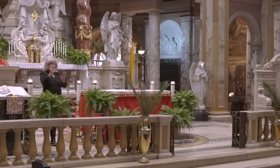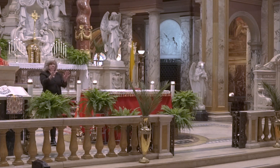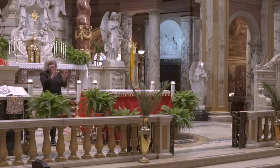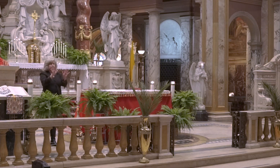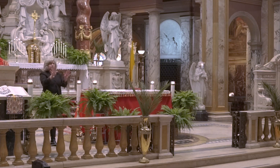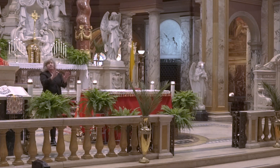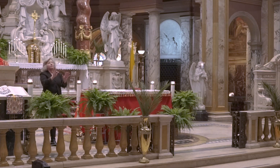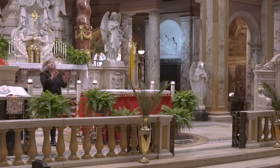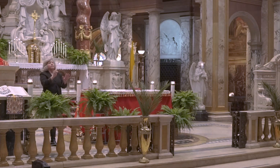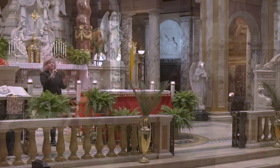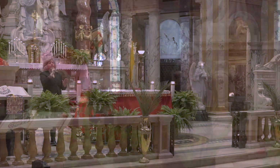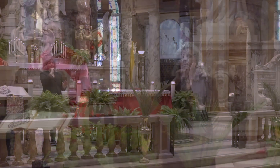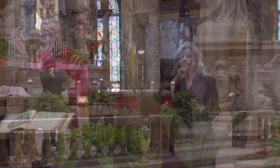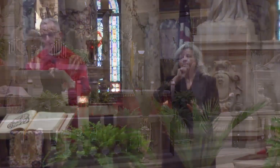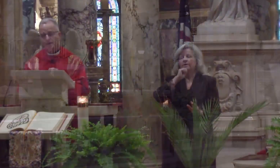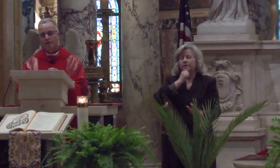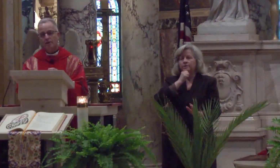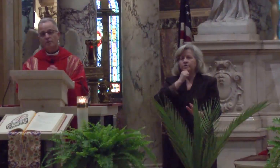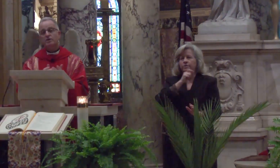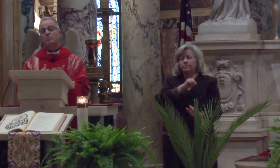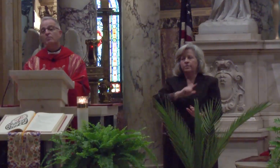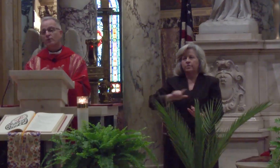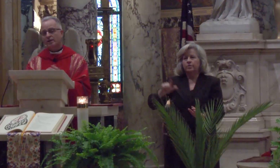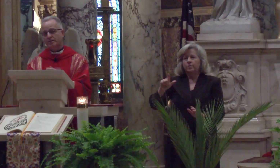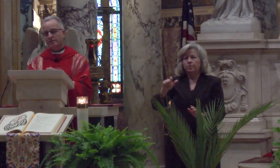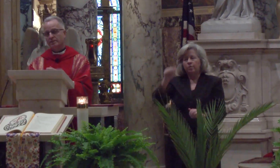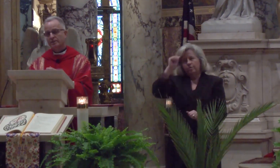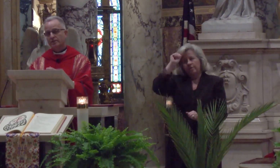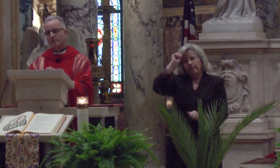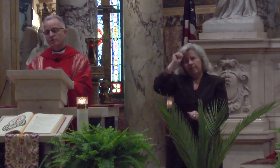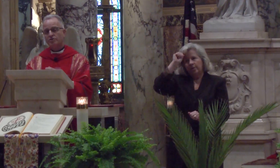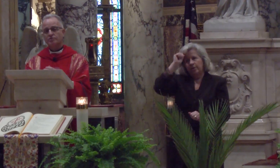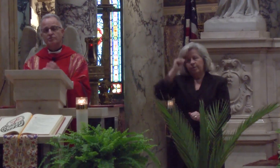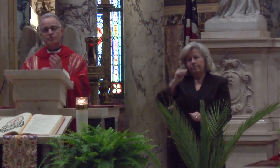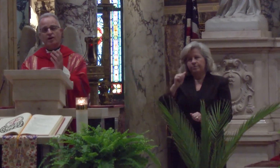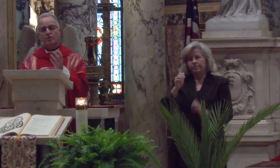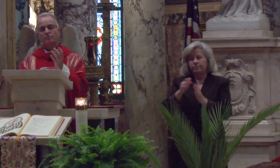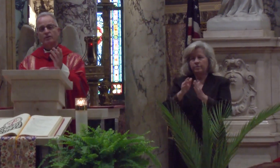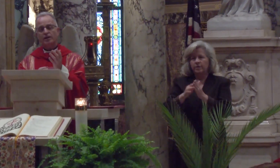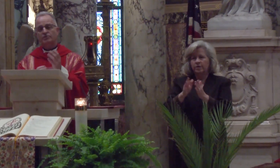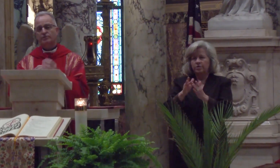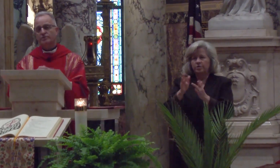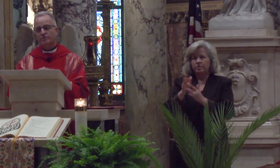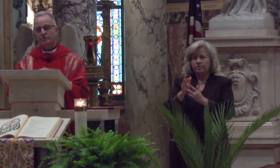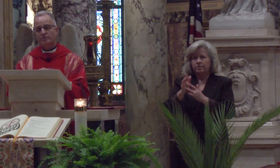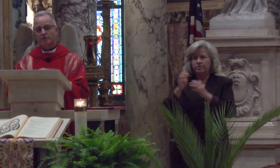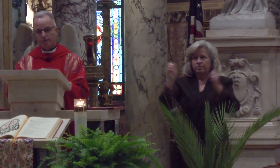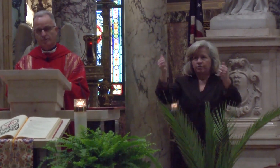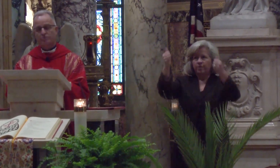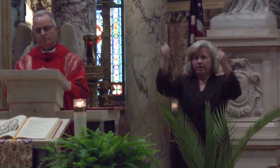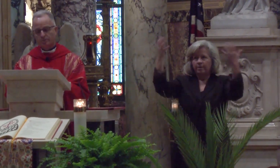Palm Sunday of the Passion of the Lord, we commemorate Jesus' triumphal entrance into